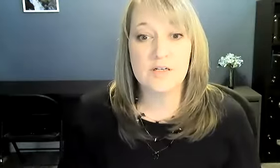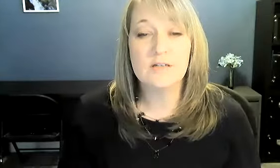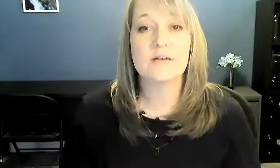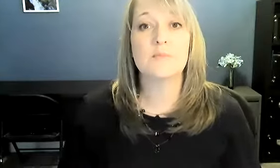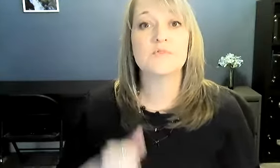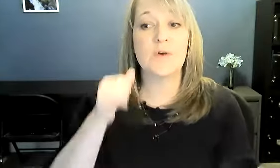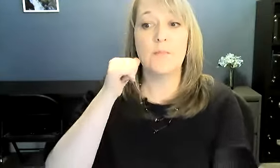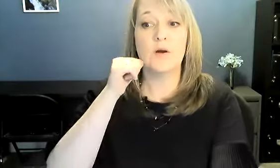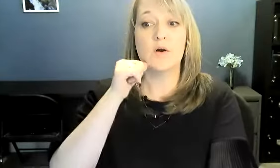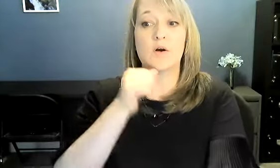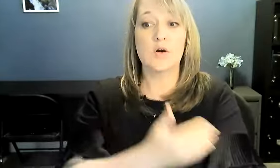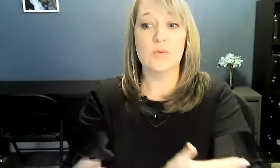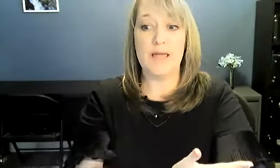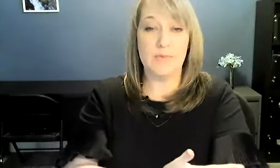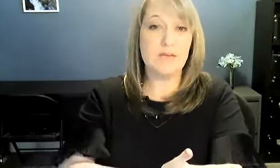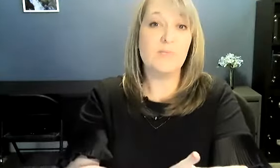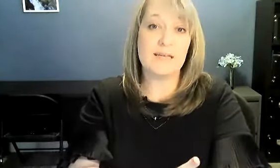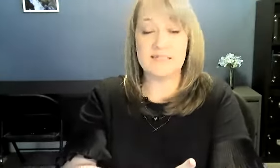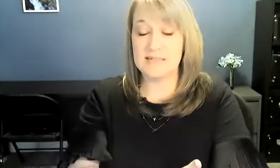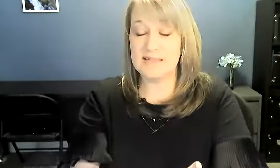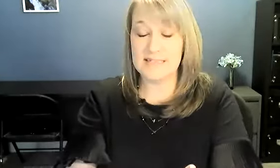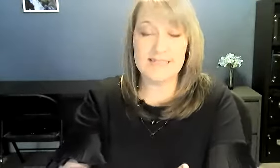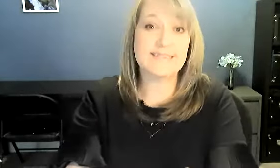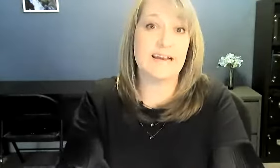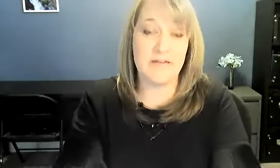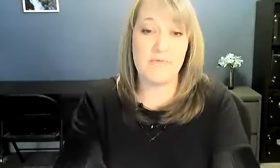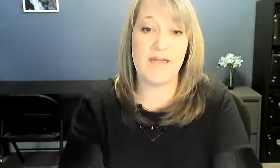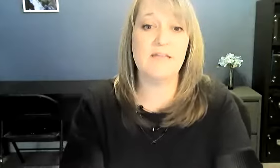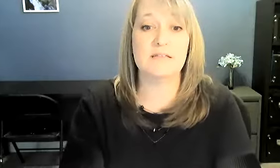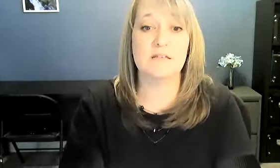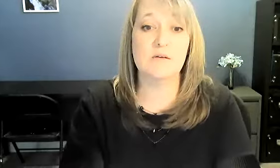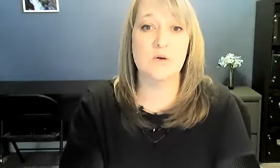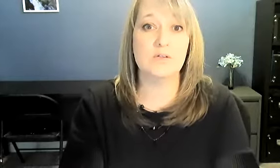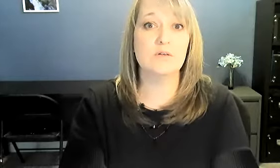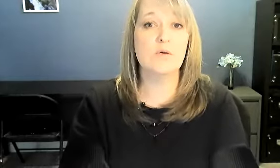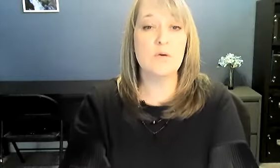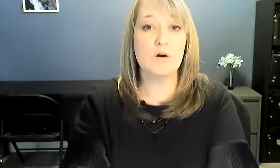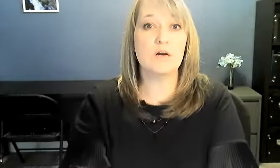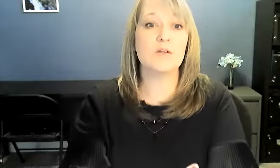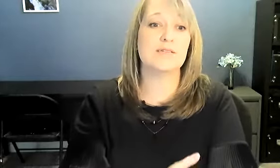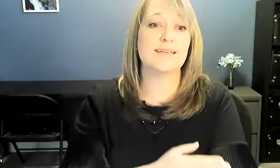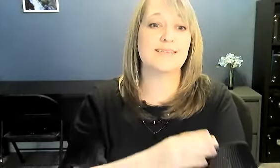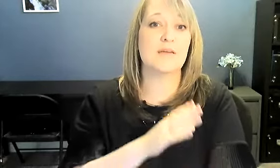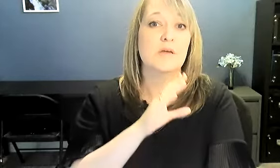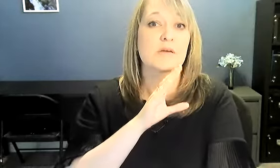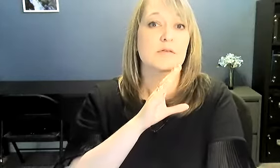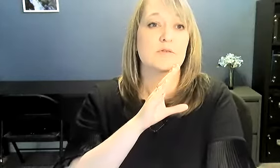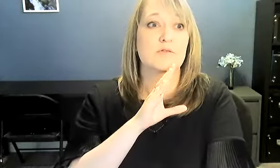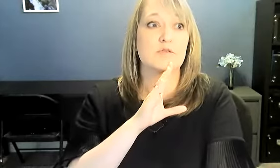Daughter comes from girl baby. You may still see it signed that way. That's a little older. Or you use that same sort of shortened